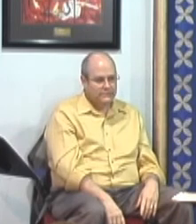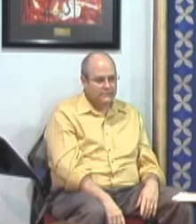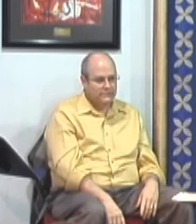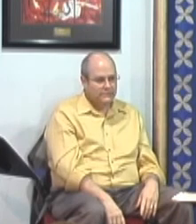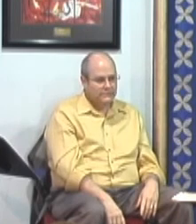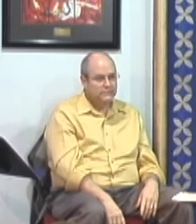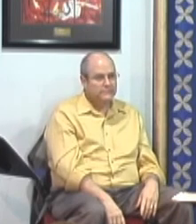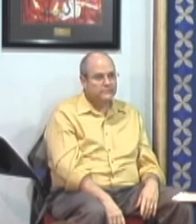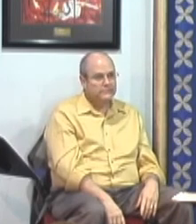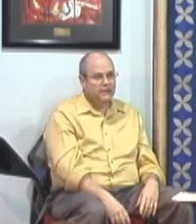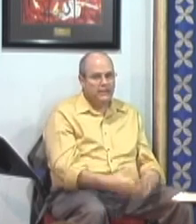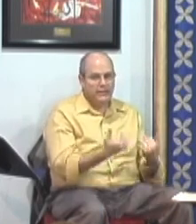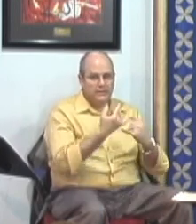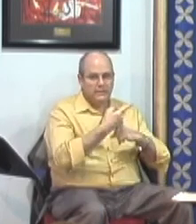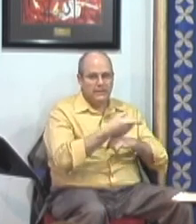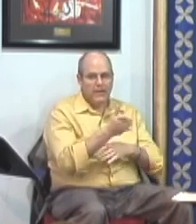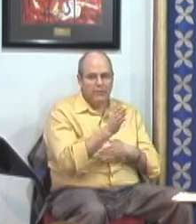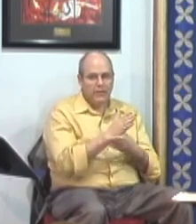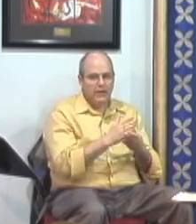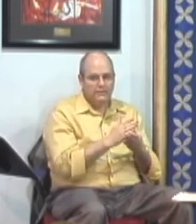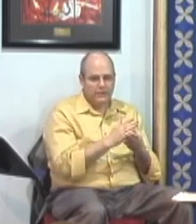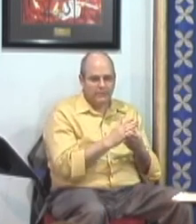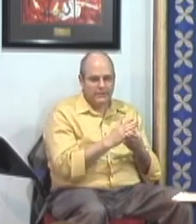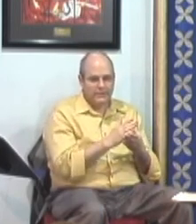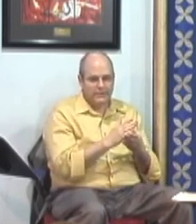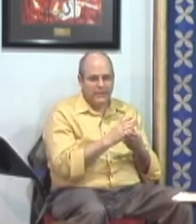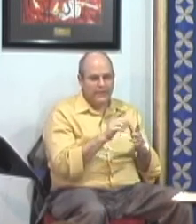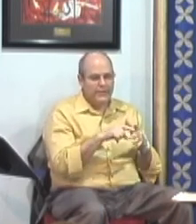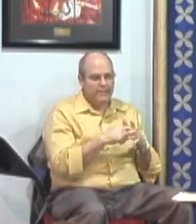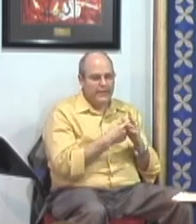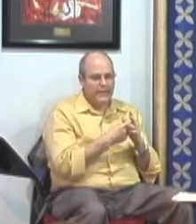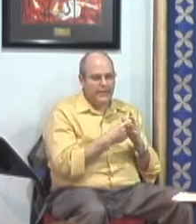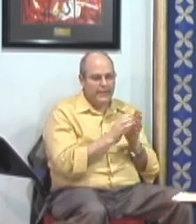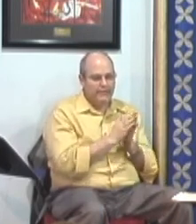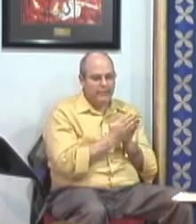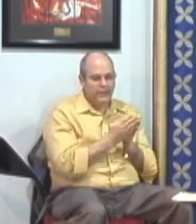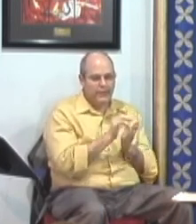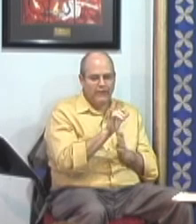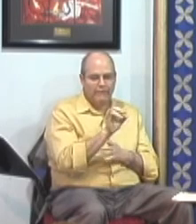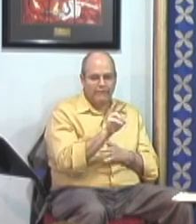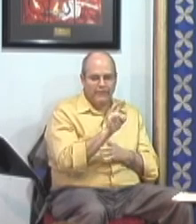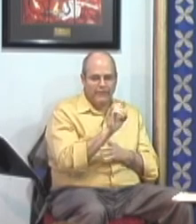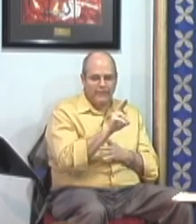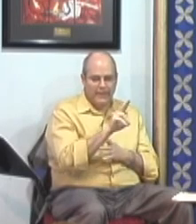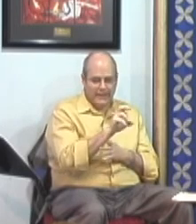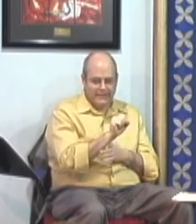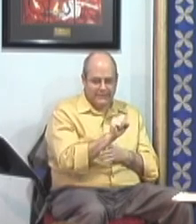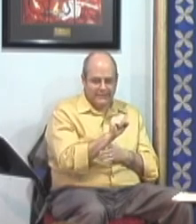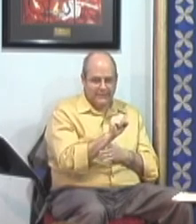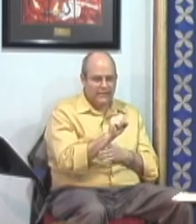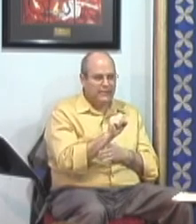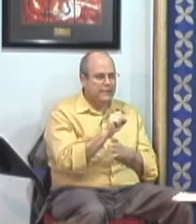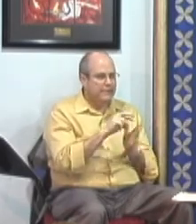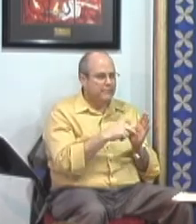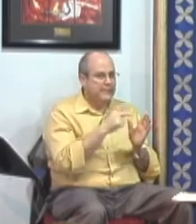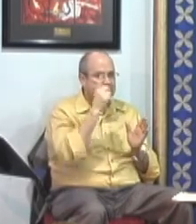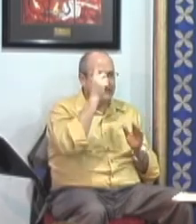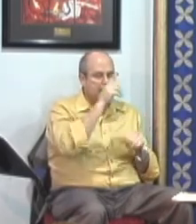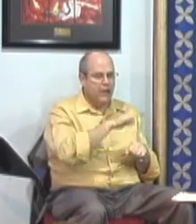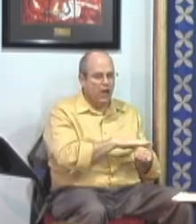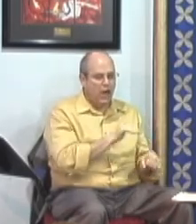are in Parashah Vayikra. It's the beginning of the book of Leviticus, and Vayikra means he